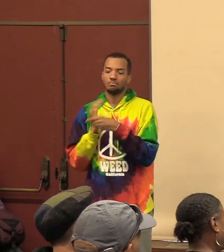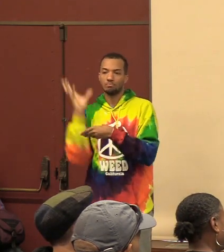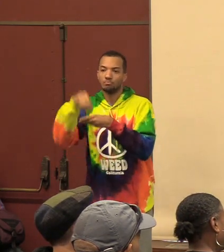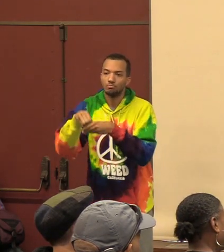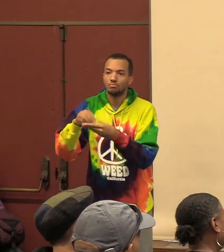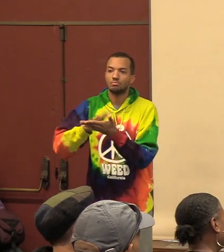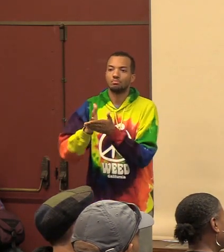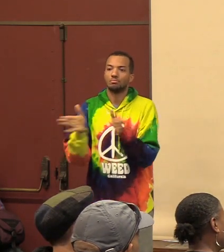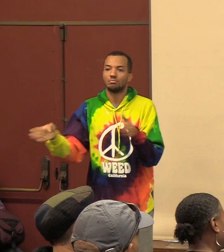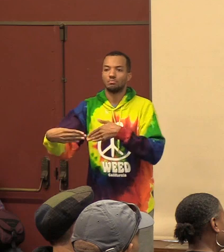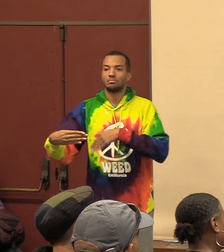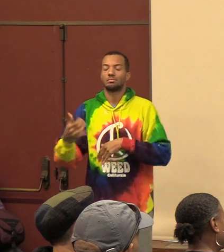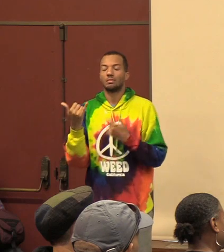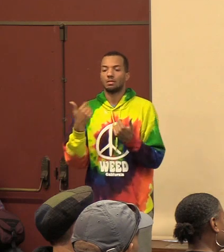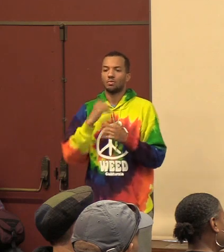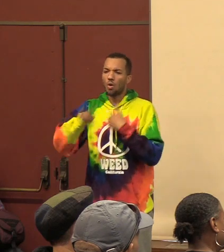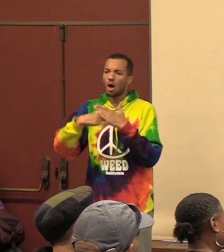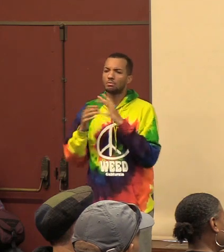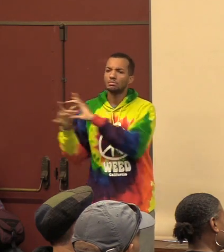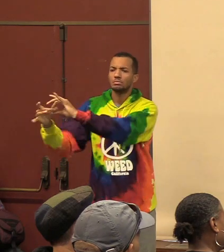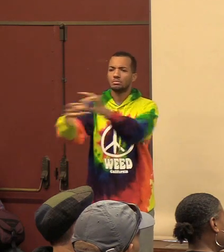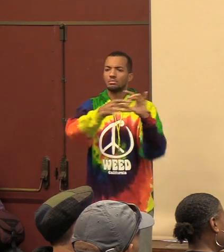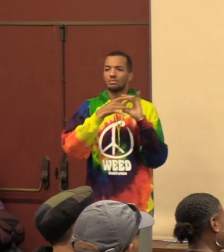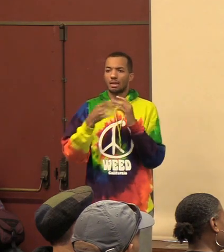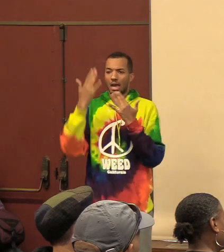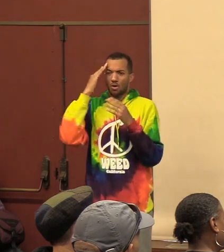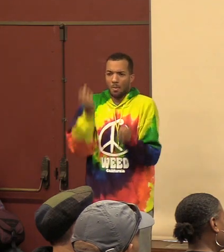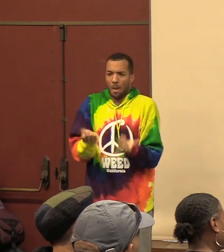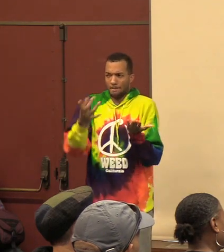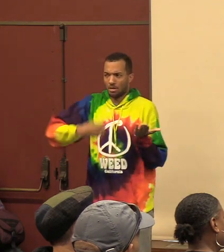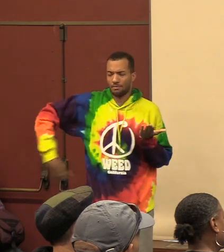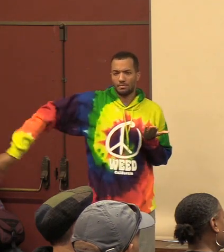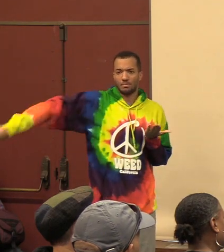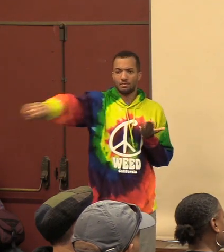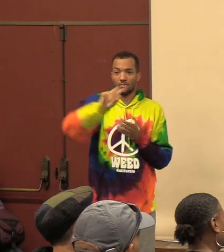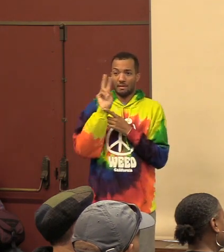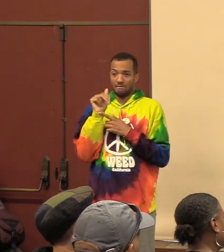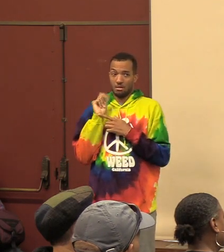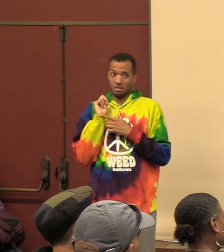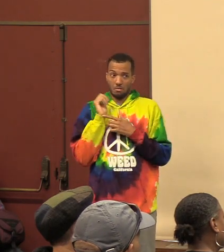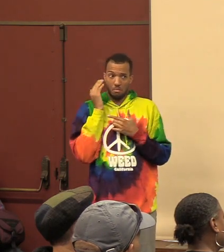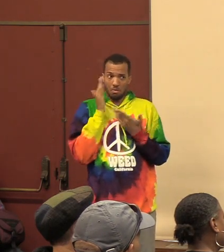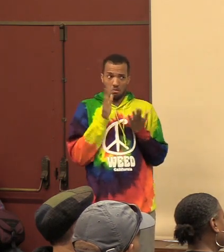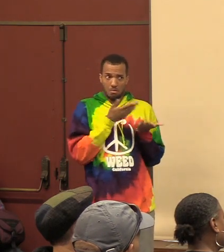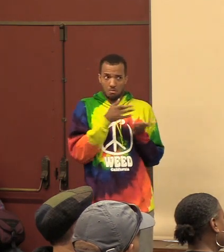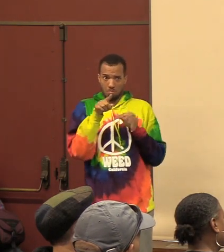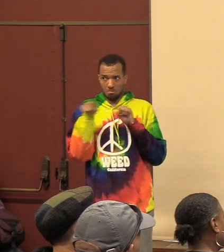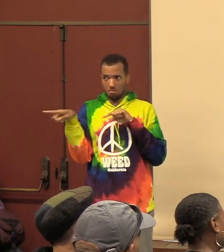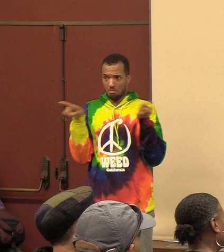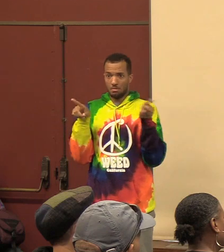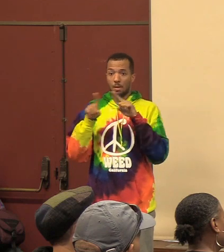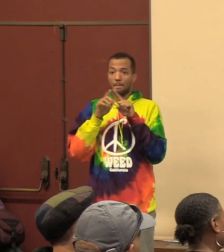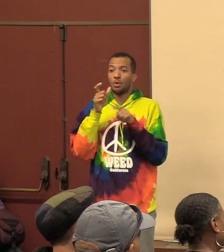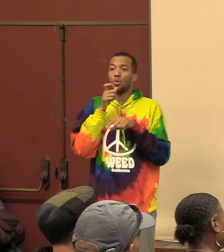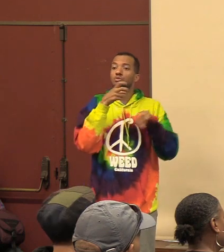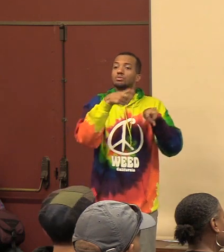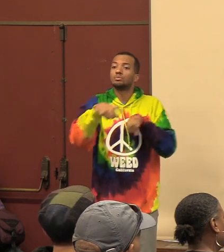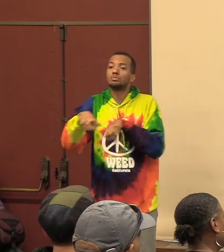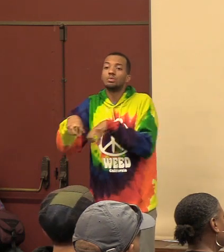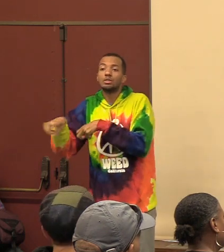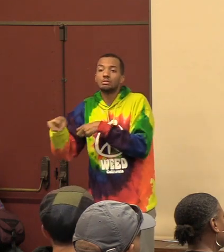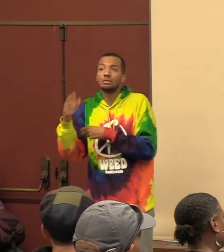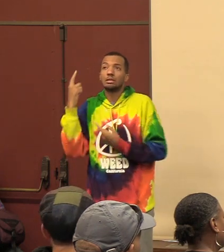with all of this. So I don't know how many of you in here are vegan, but for those of you who are transitioning